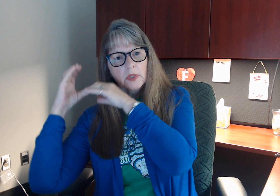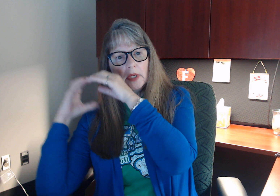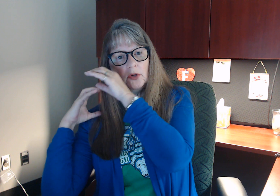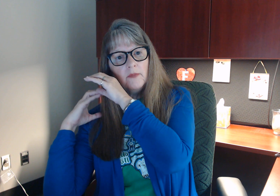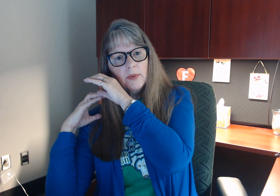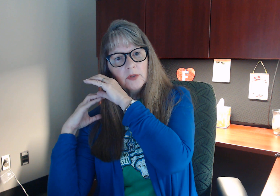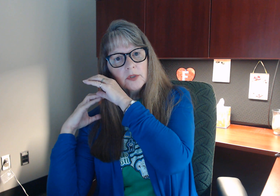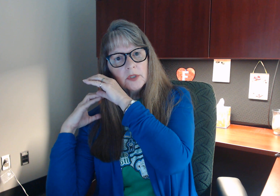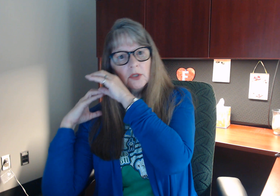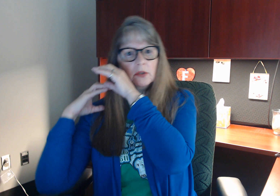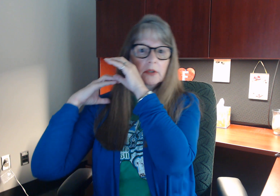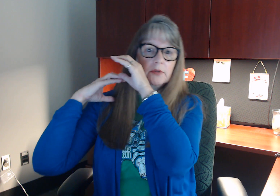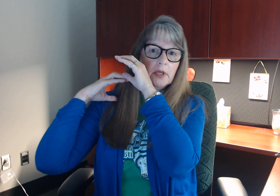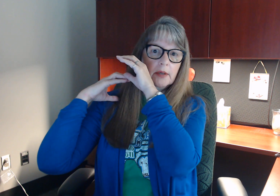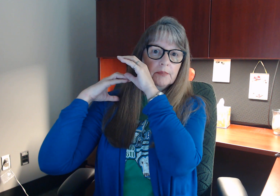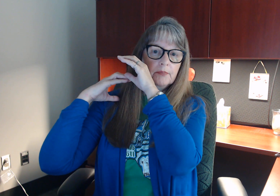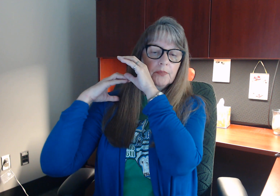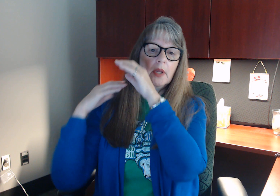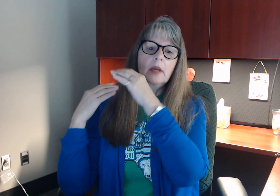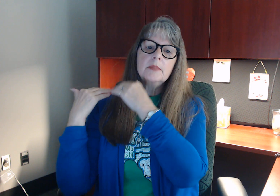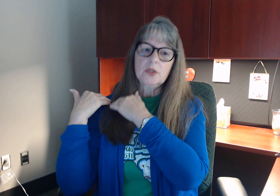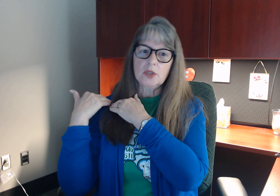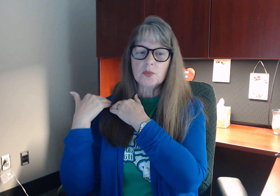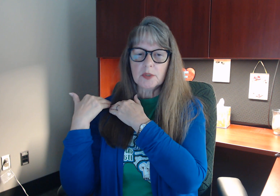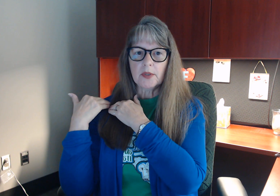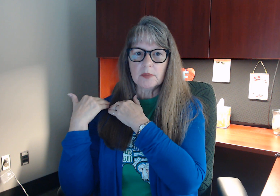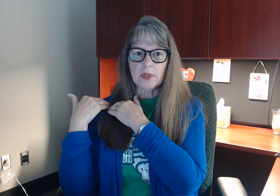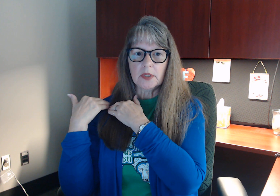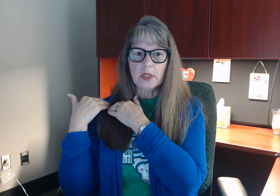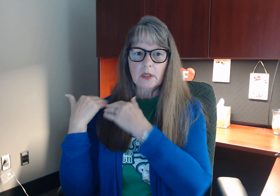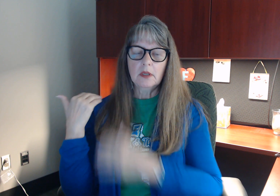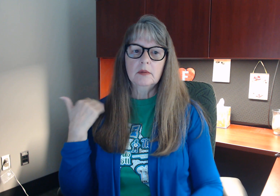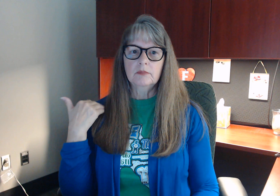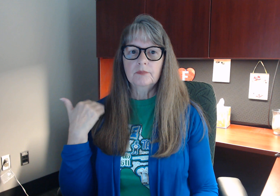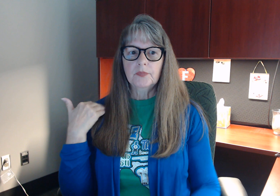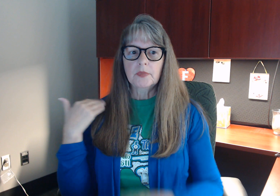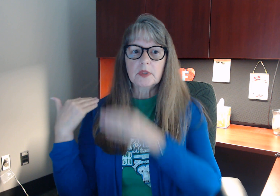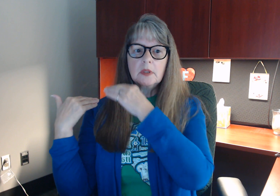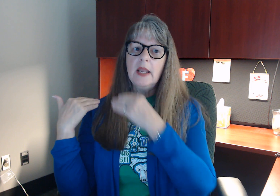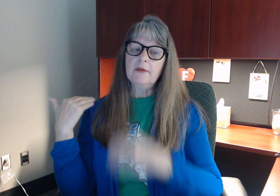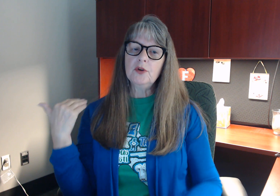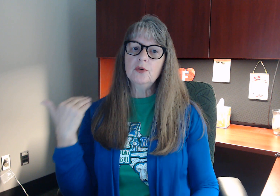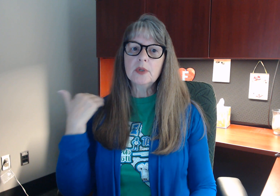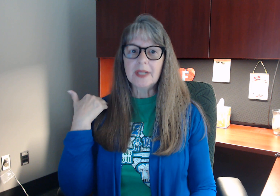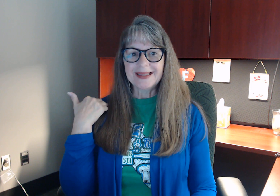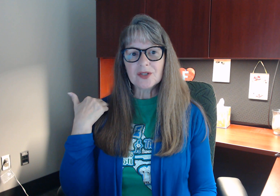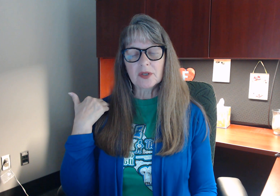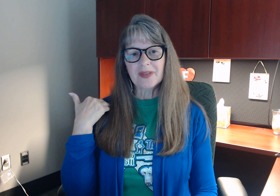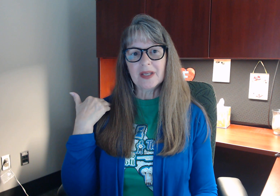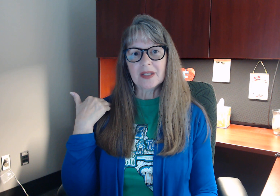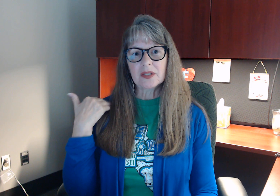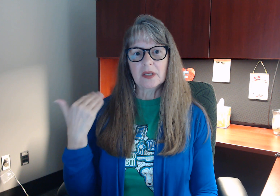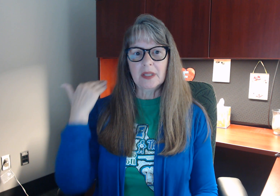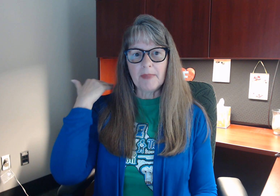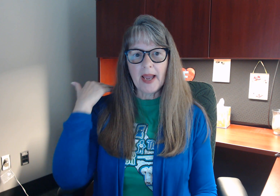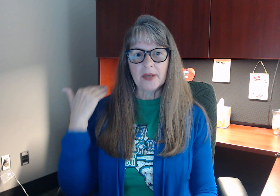And you have burdens and you lift it up. But this is responsibility. And if you do it like this, they're going to think it's in the past because